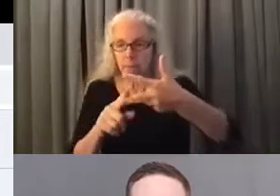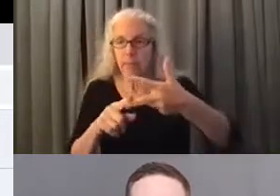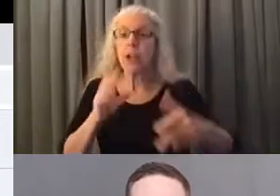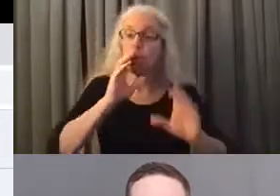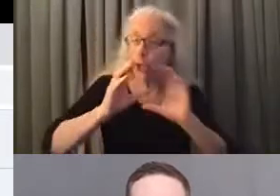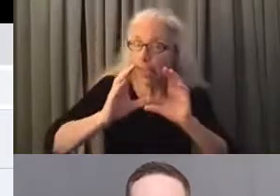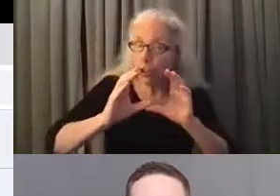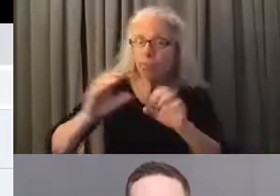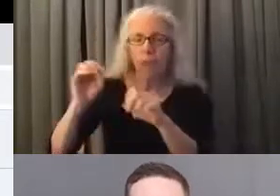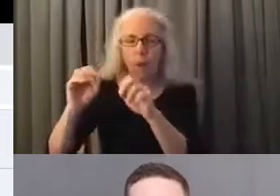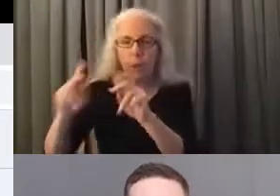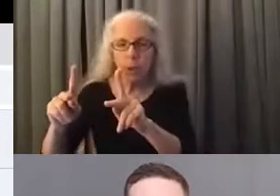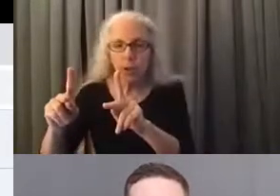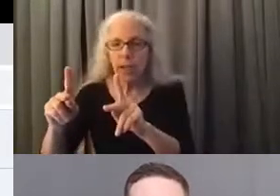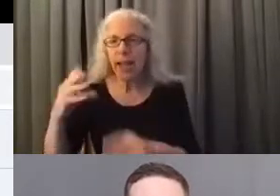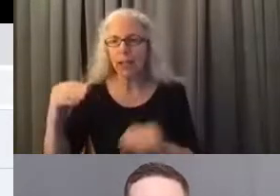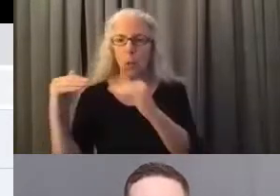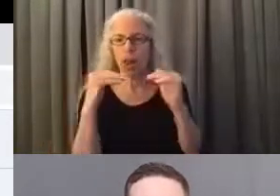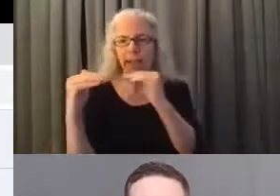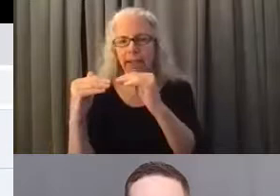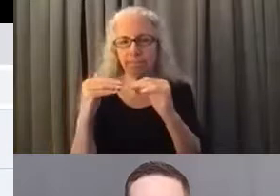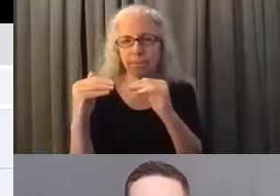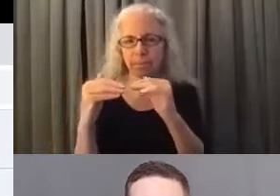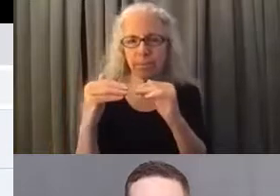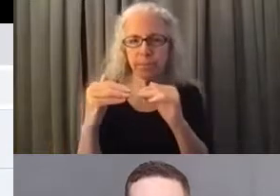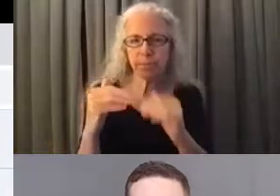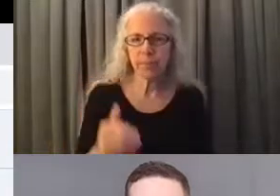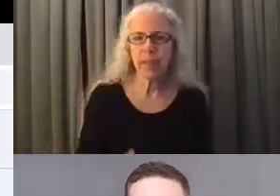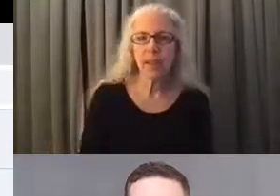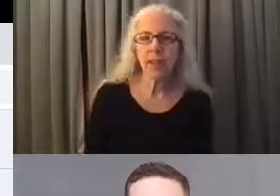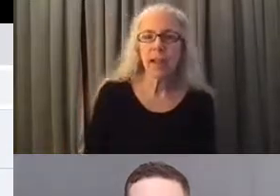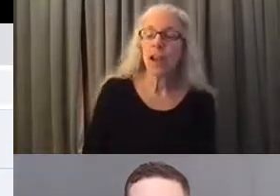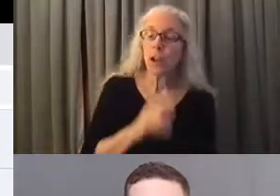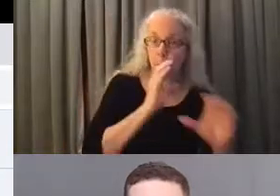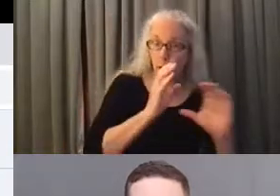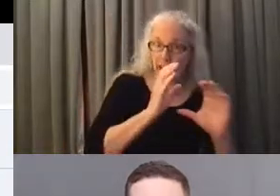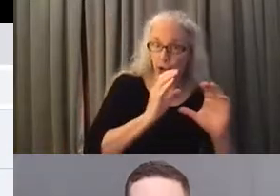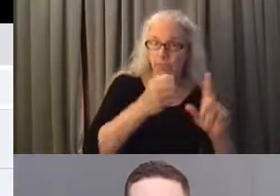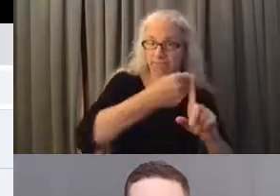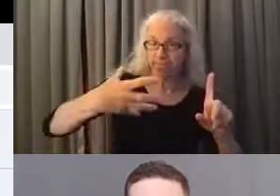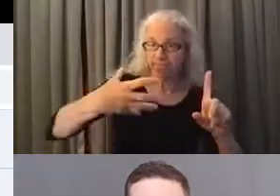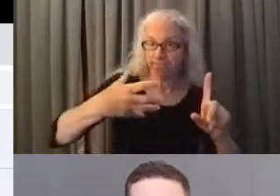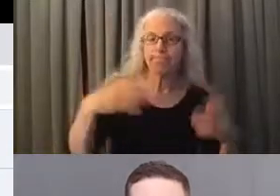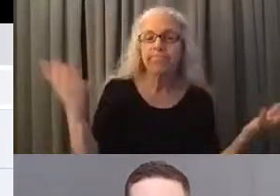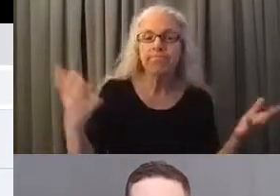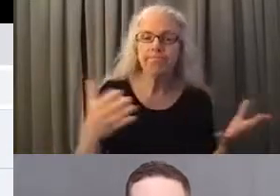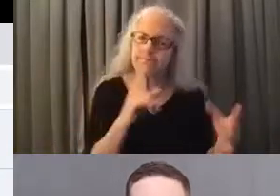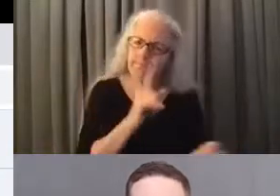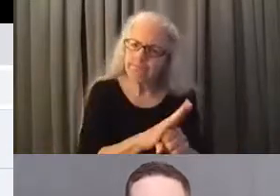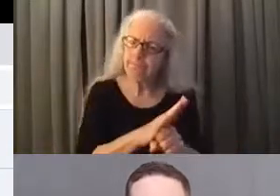opportunity, and equality. For communication, We want to ensure that all Rhode Island deaf and hard of